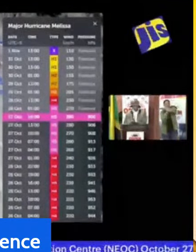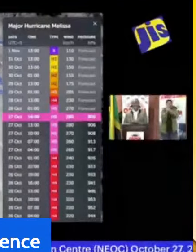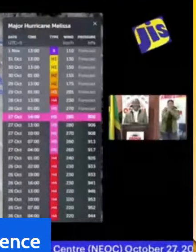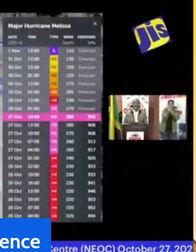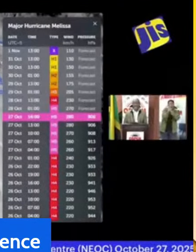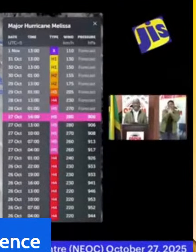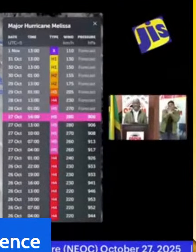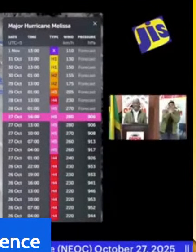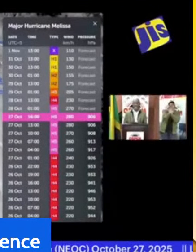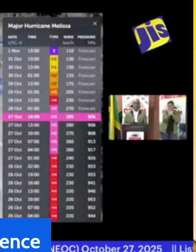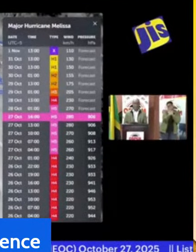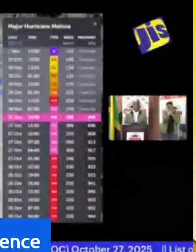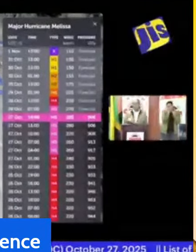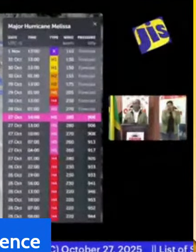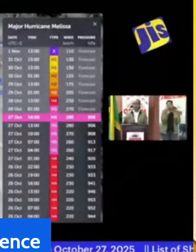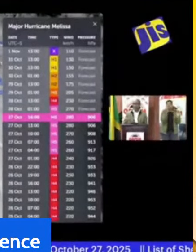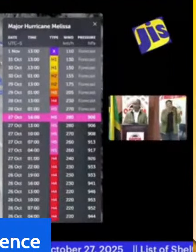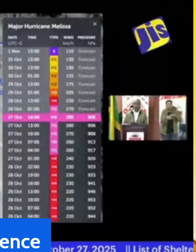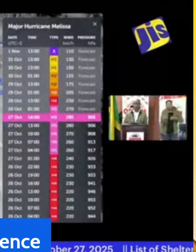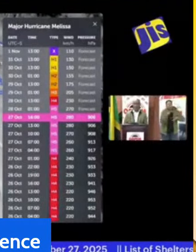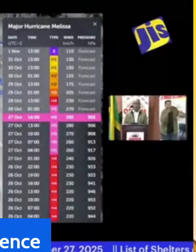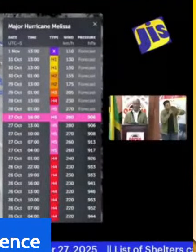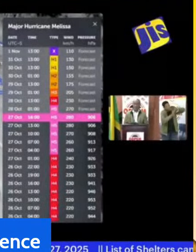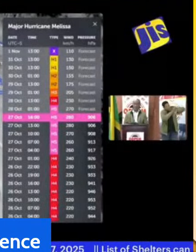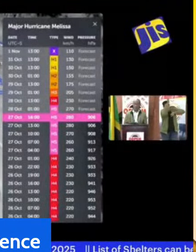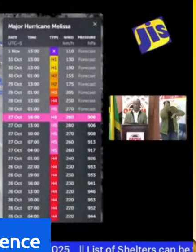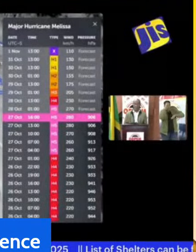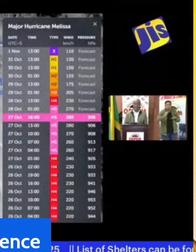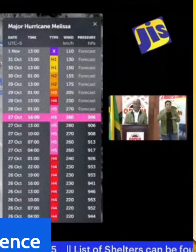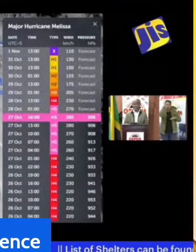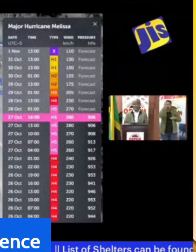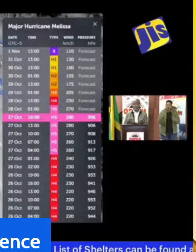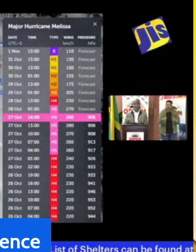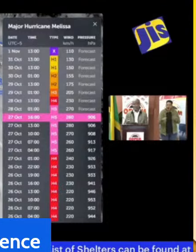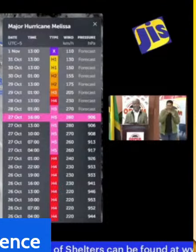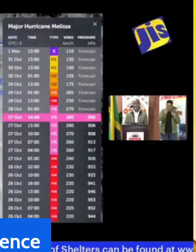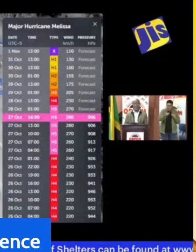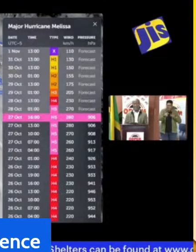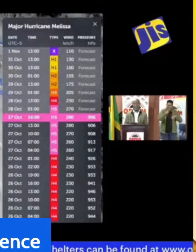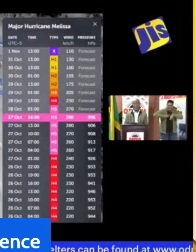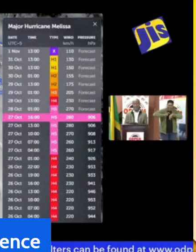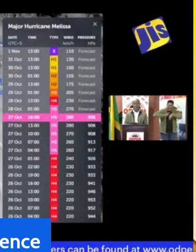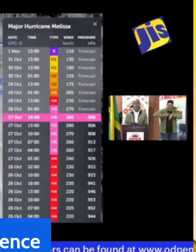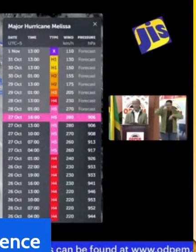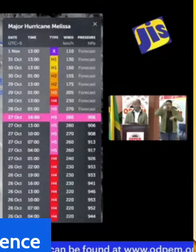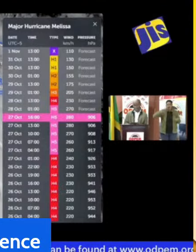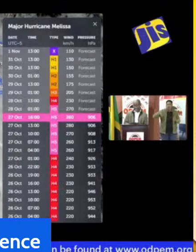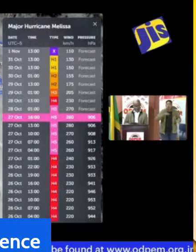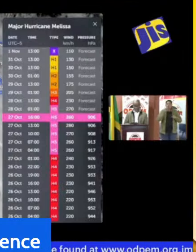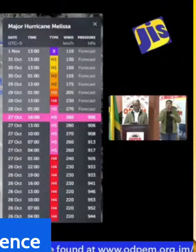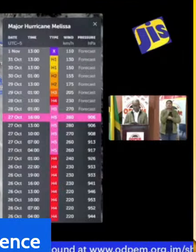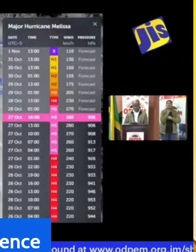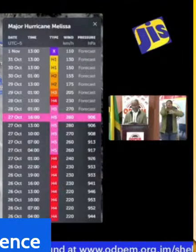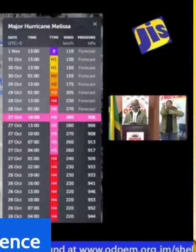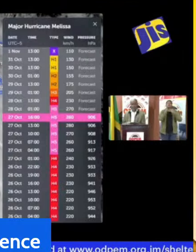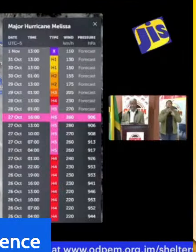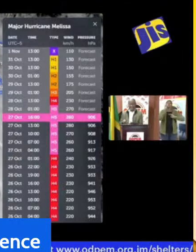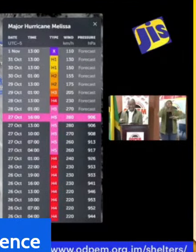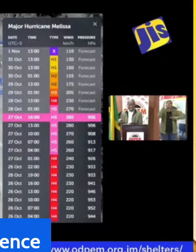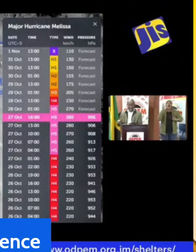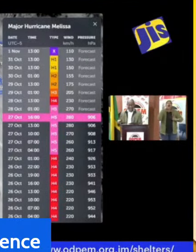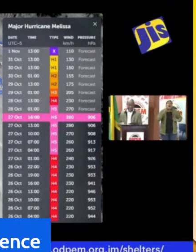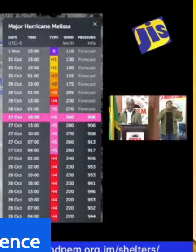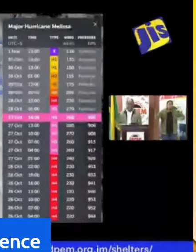Anne, as it moves off the north coast. Now, in that time, of course, we do expect that Jamaica will